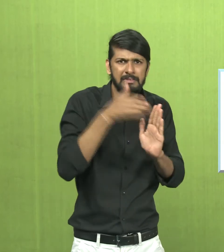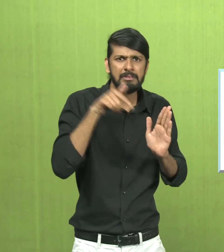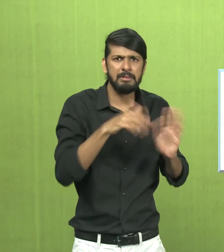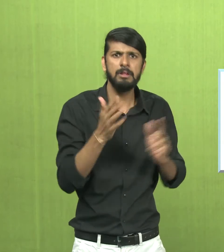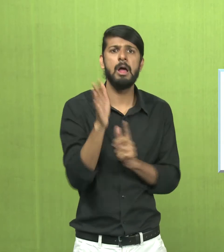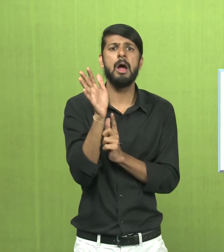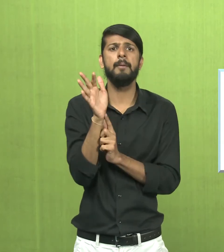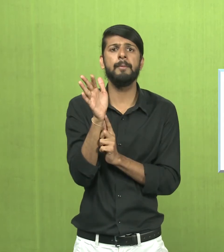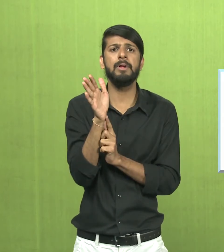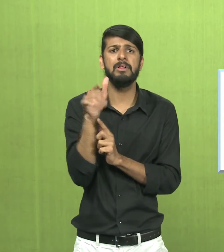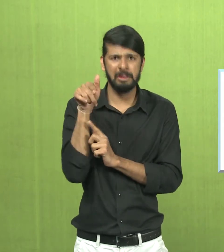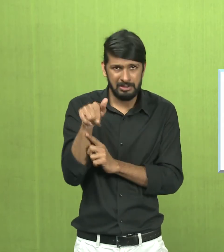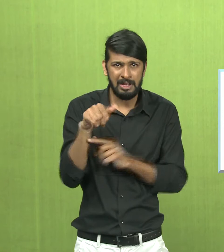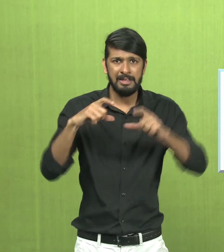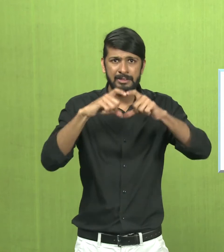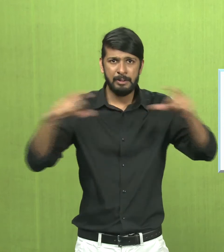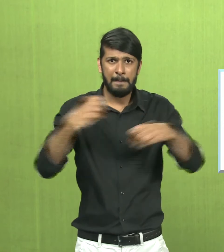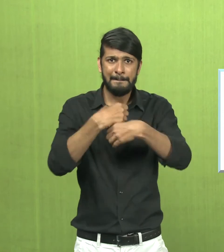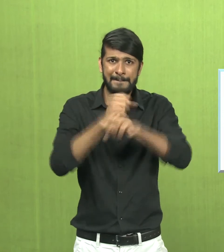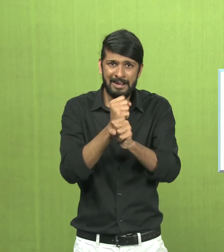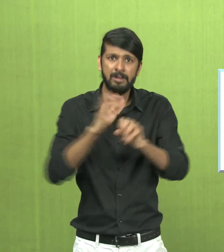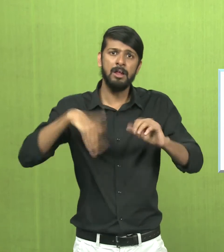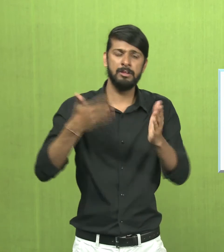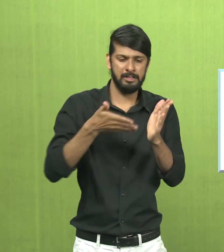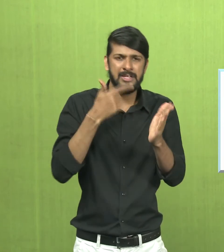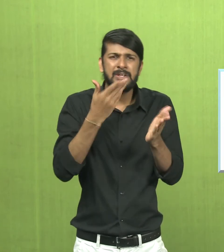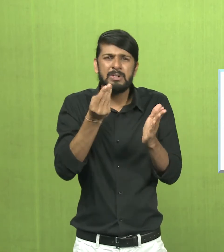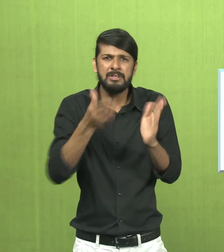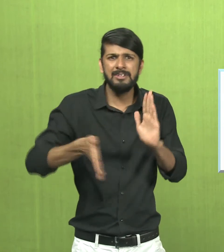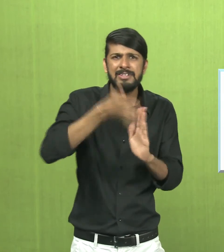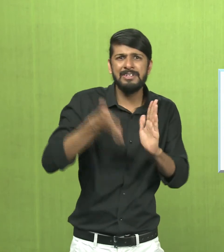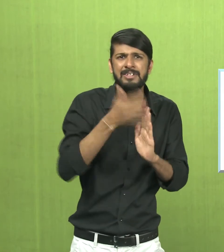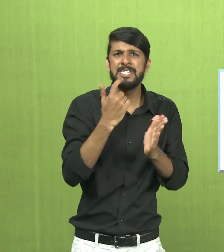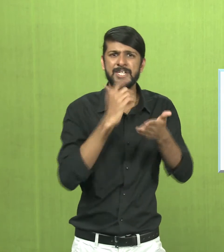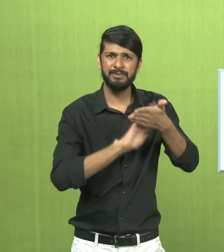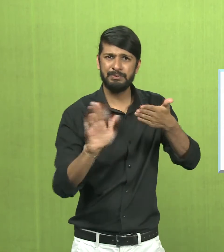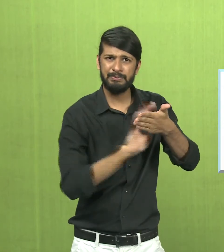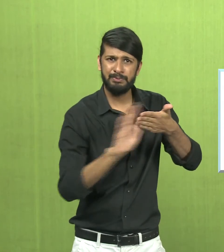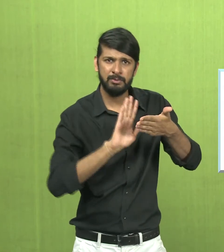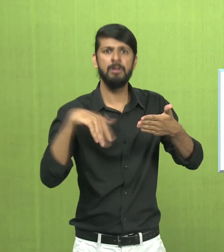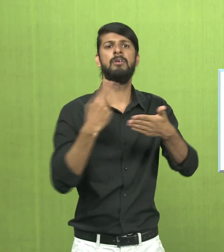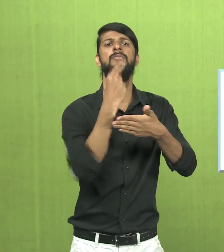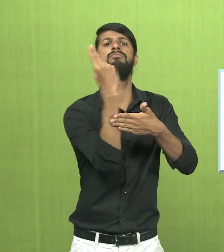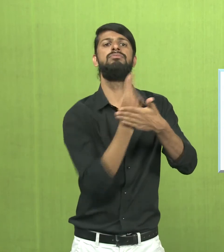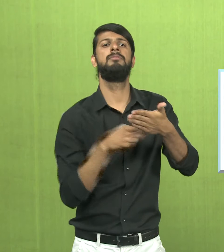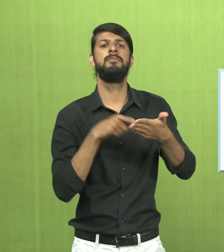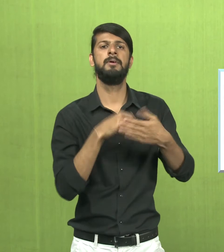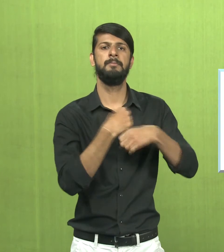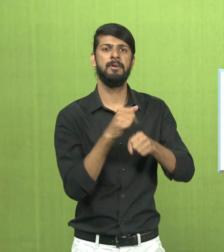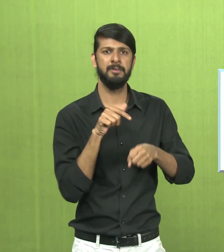The medium was tempera on palm leaf. So, first the leaf would be prepared and then lime was